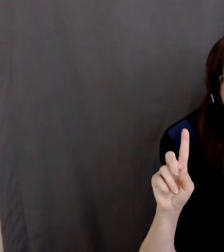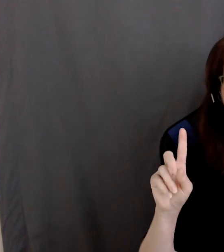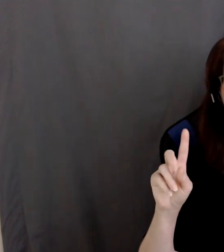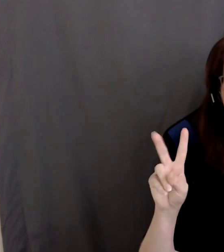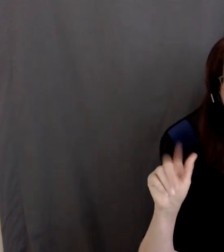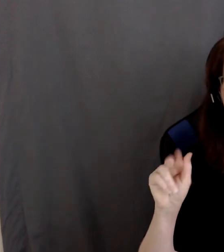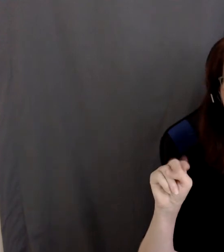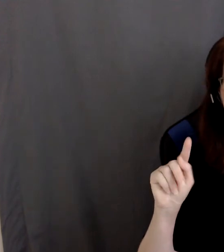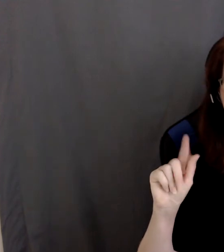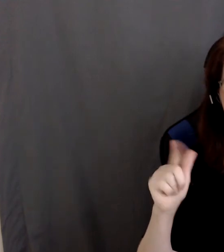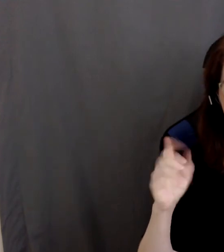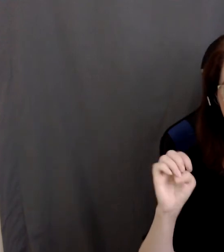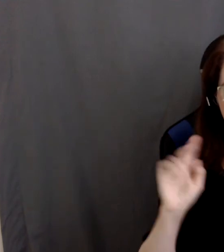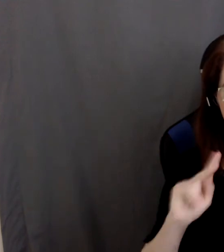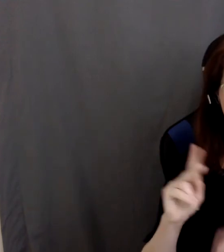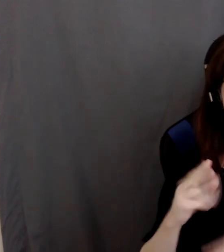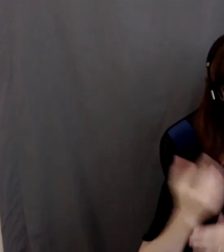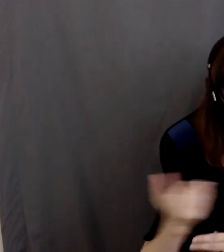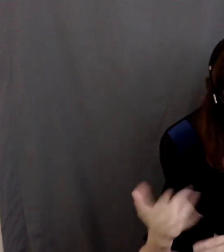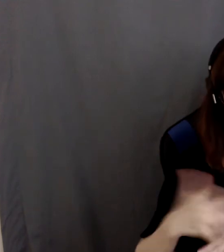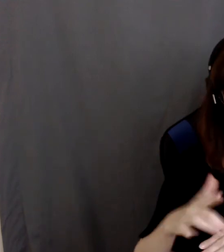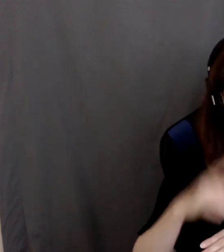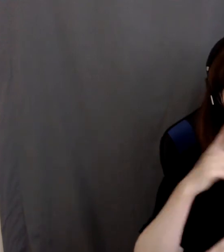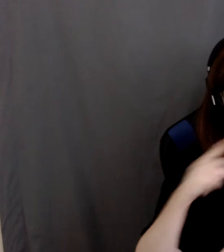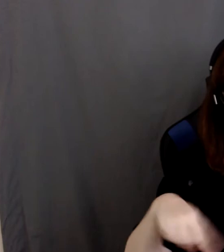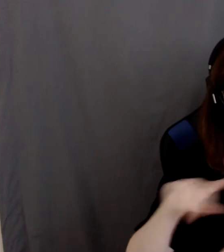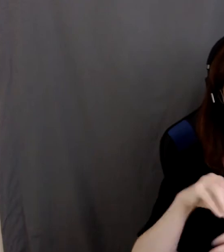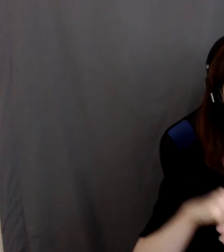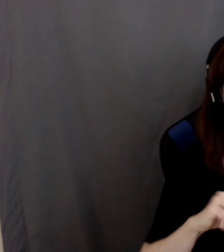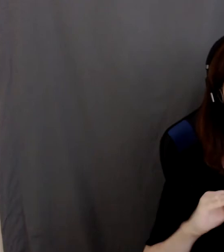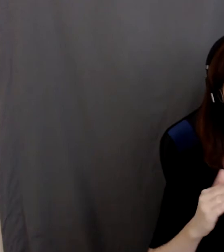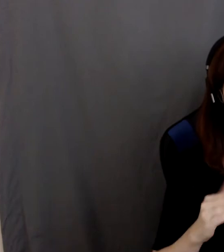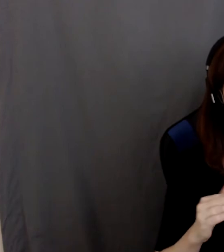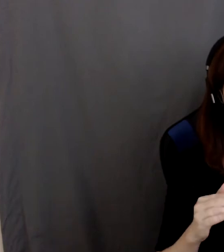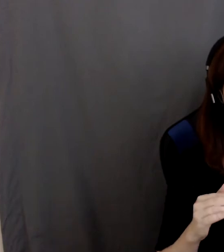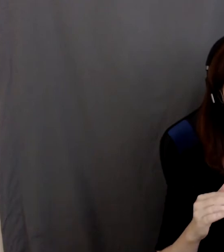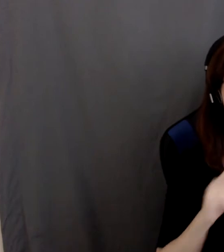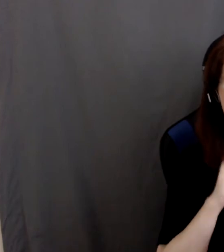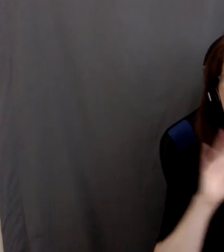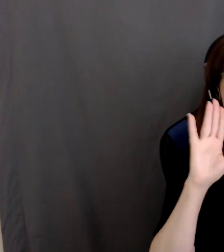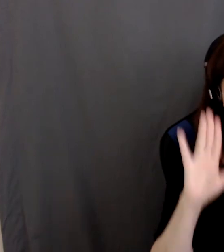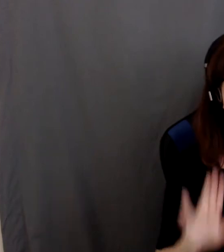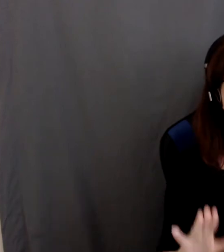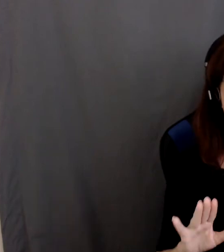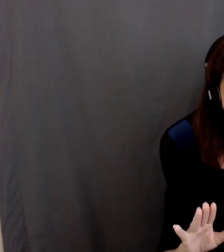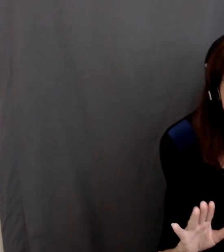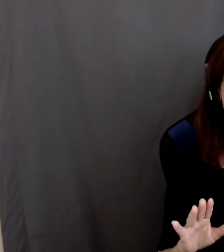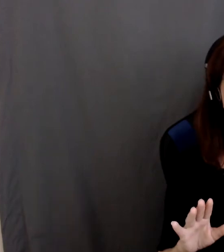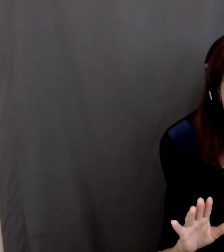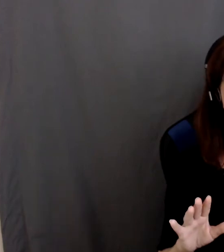people, resources available for them in the community. It's just a wonderful